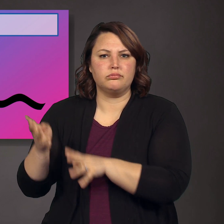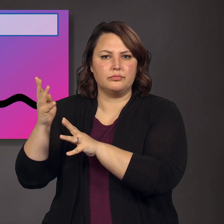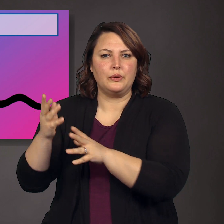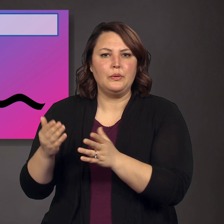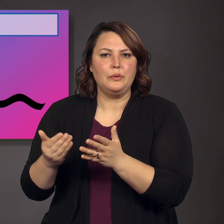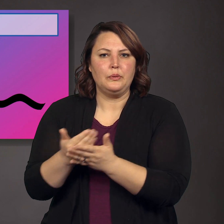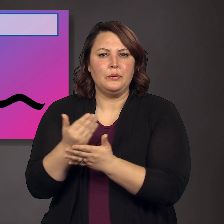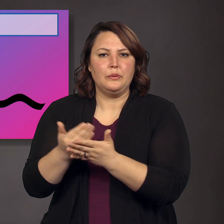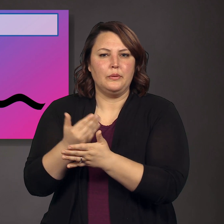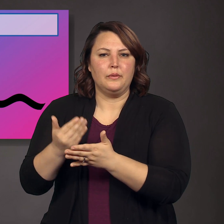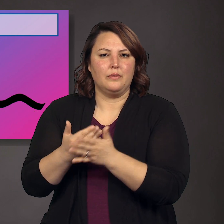up-to-date technology.